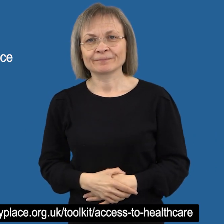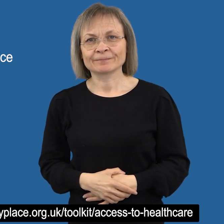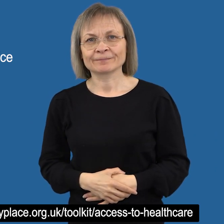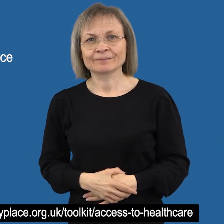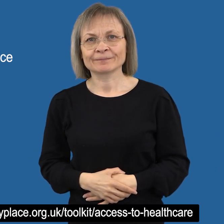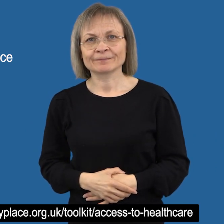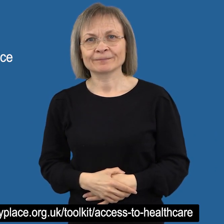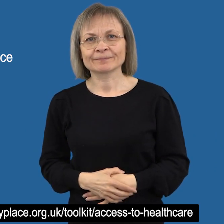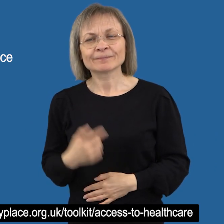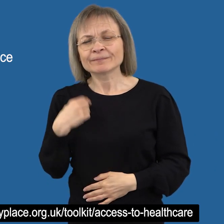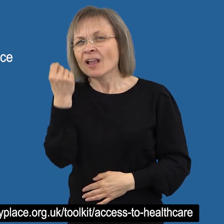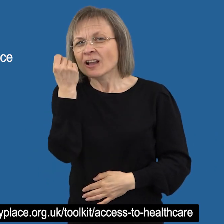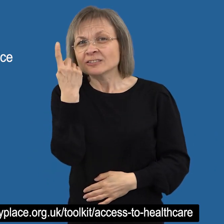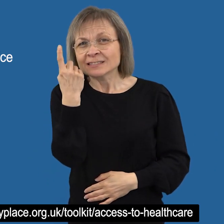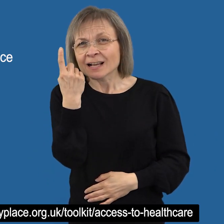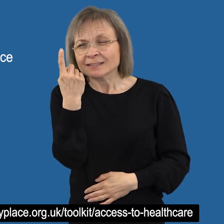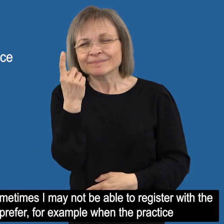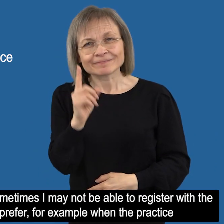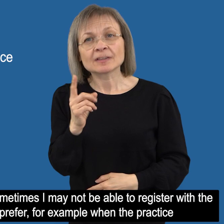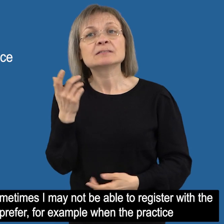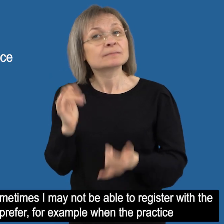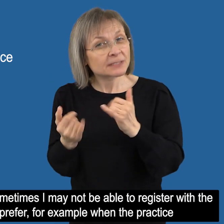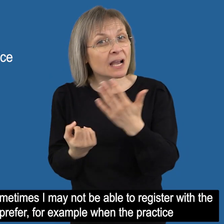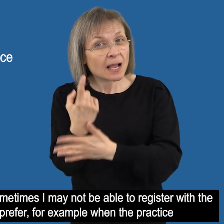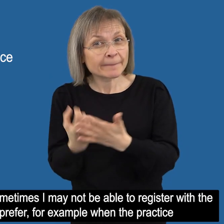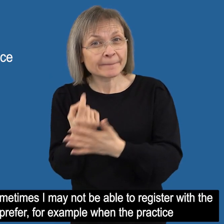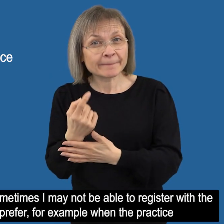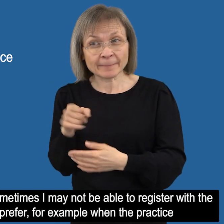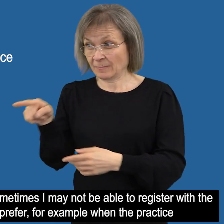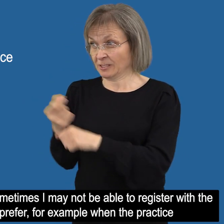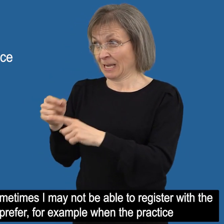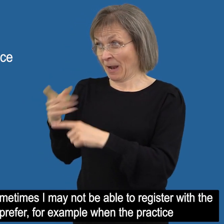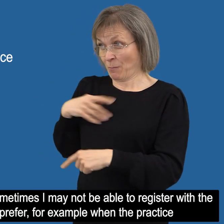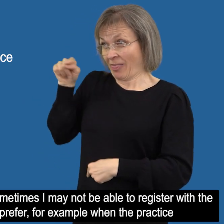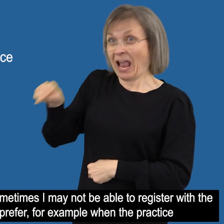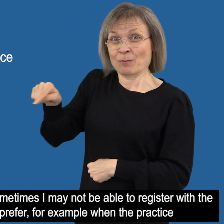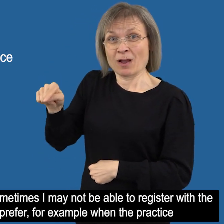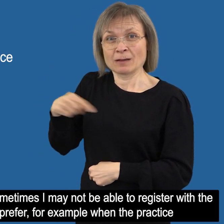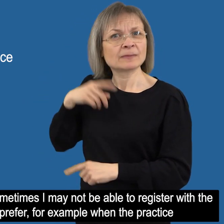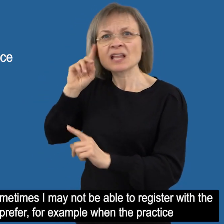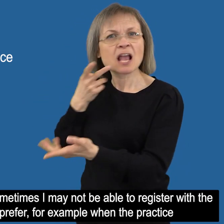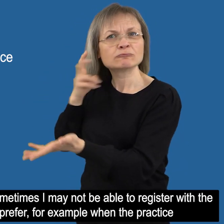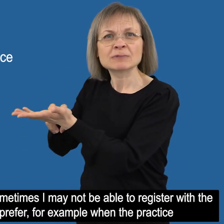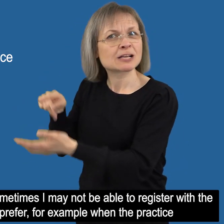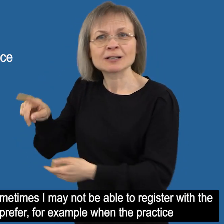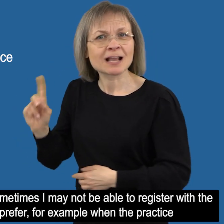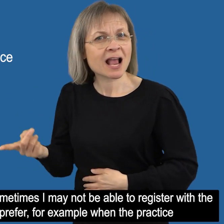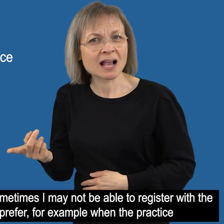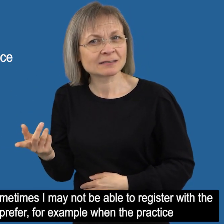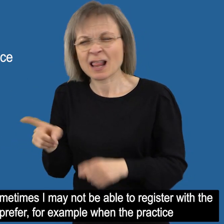www.healthliteracyplace.org.uk/toolkit/access-to-healthcare. I understand that sometimes I may not be able